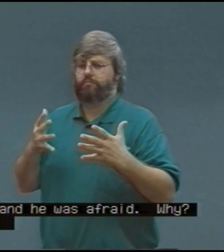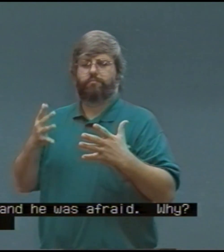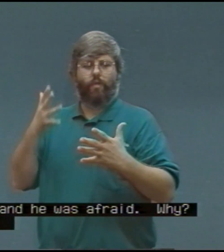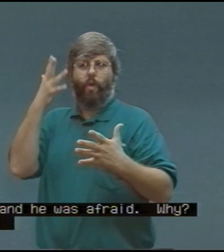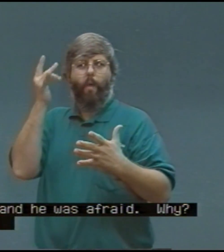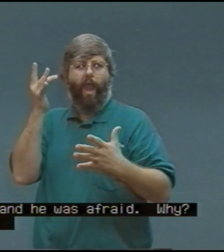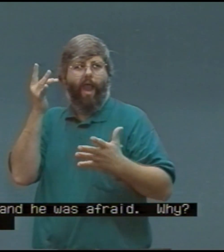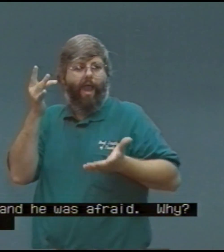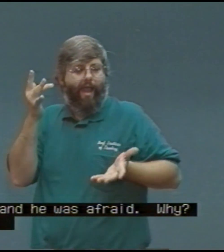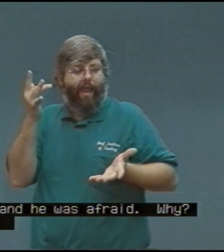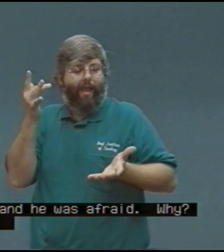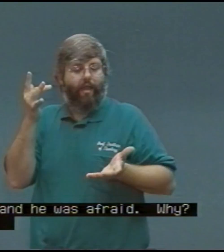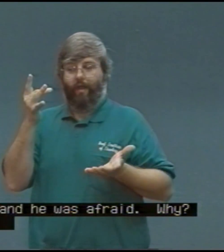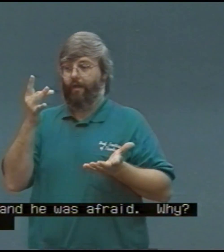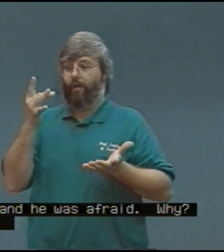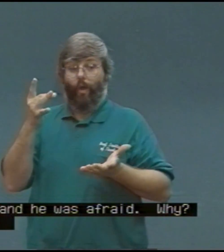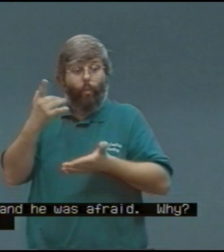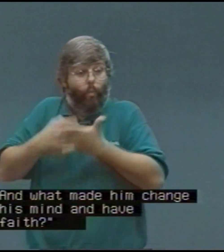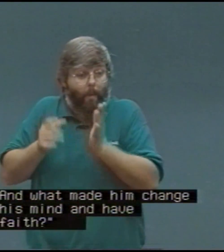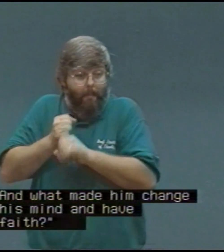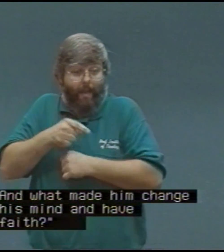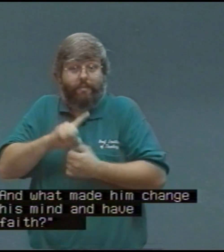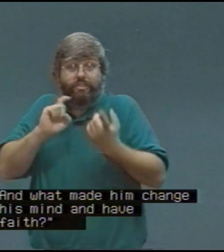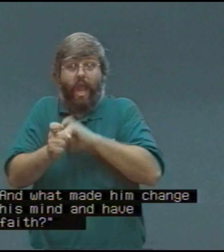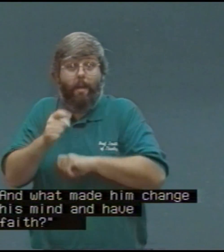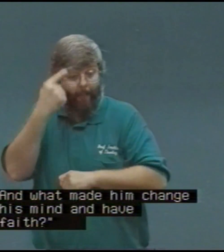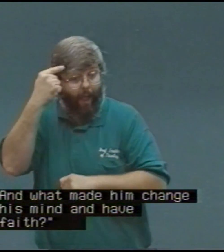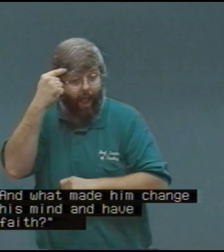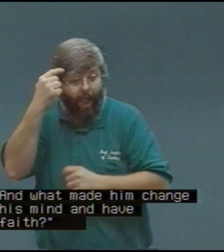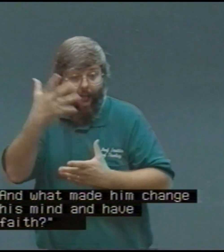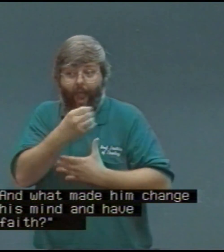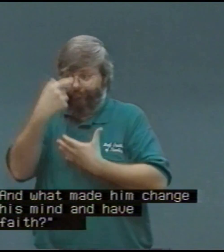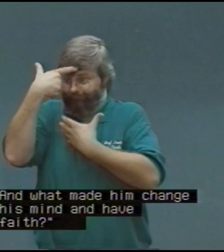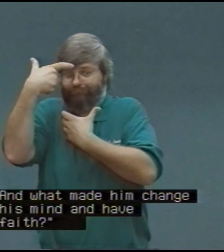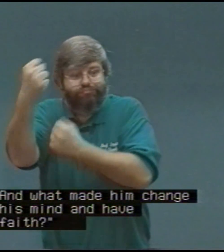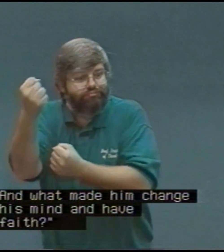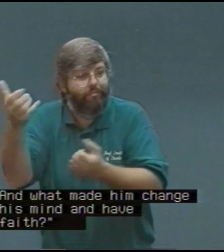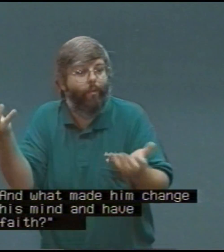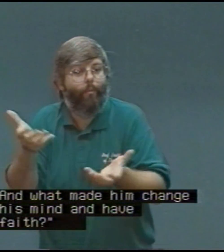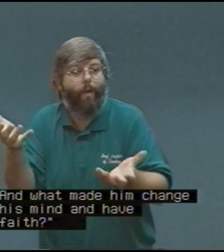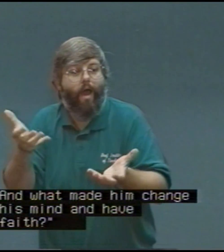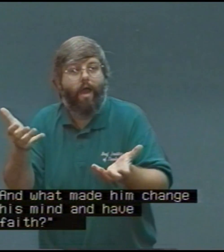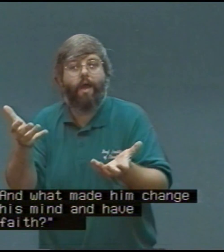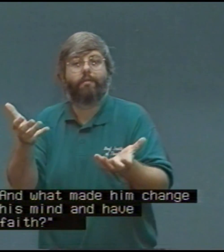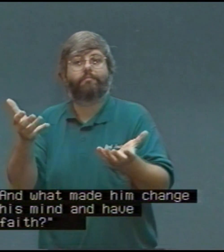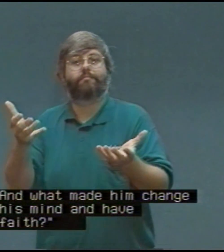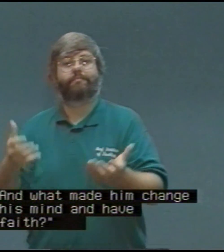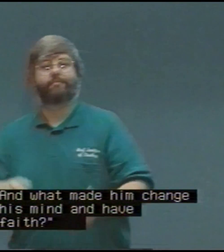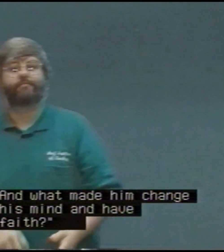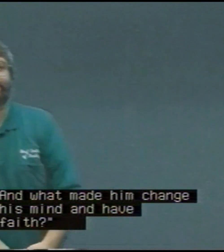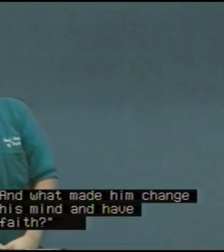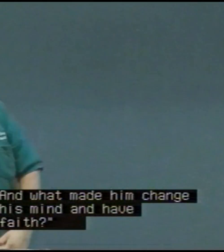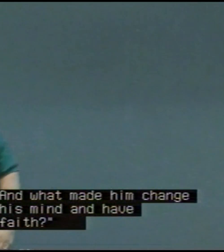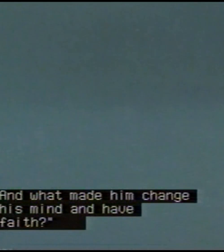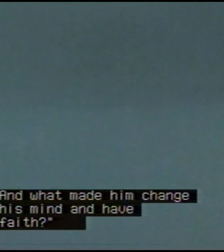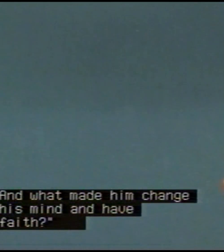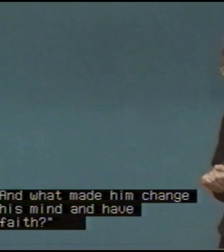He was afraid. Why? And what made him change his mind and have faith?